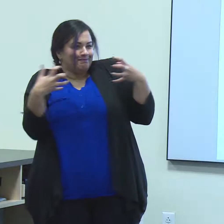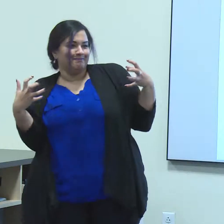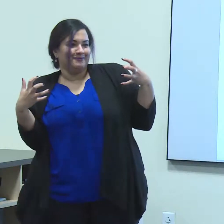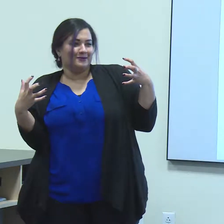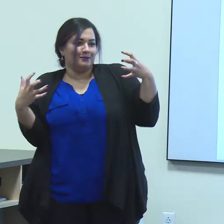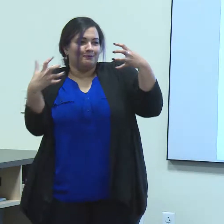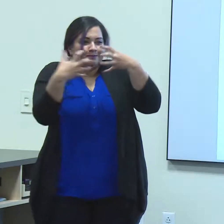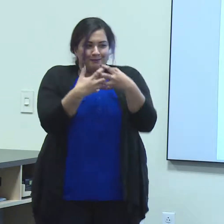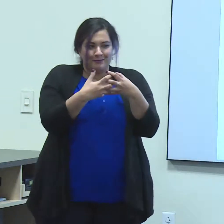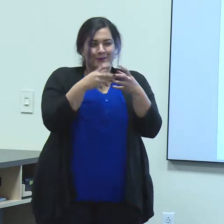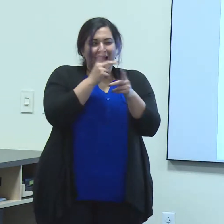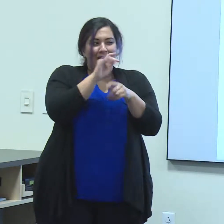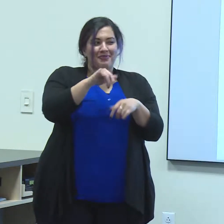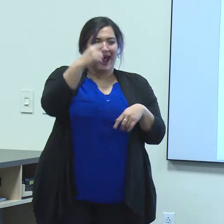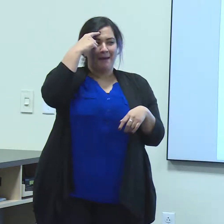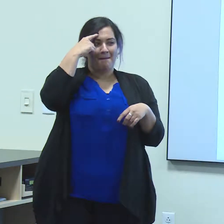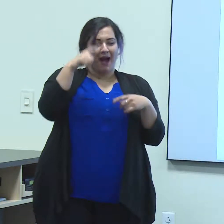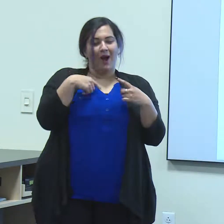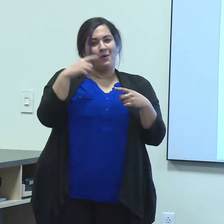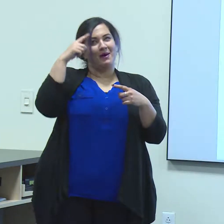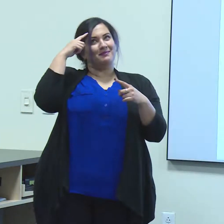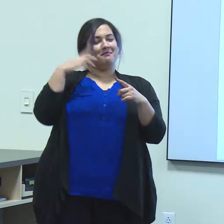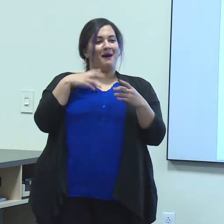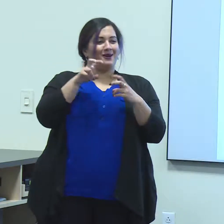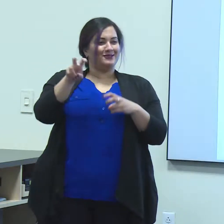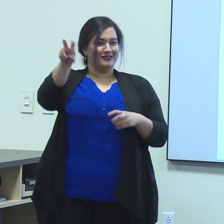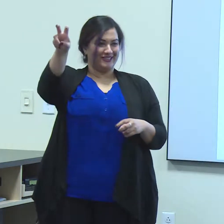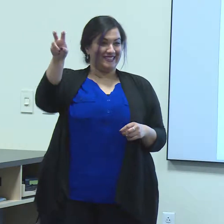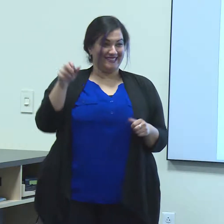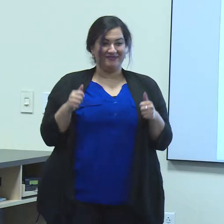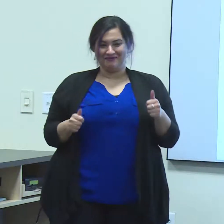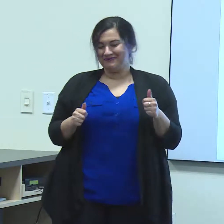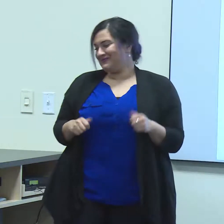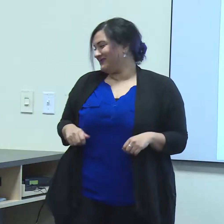and separate them. So keep that in mind as I talk about my journey.